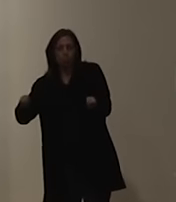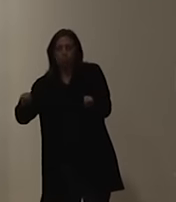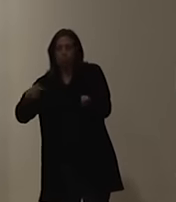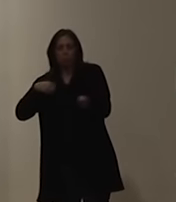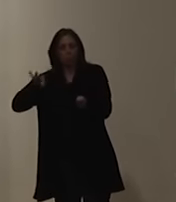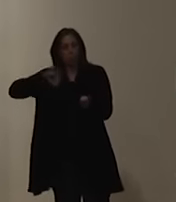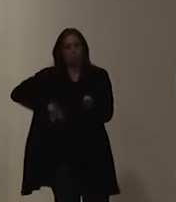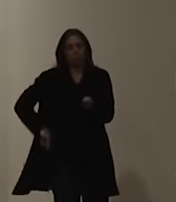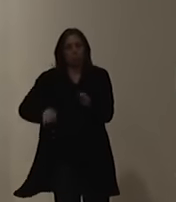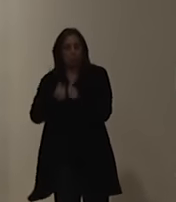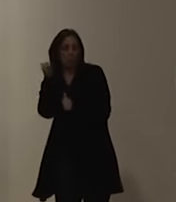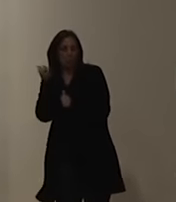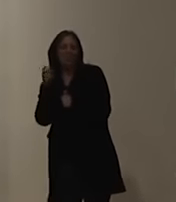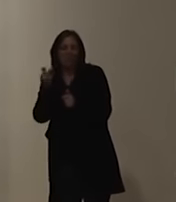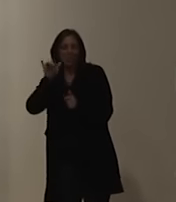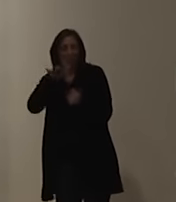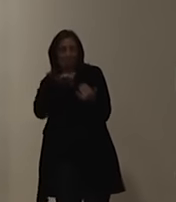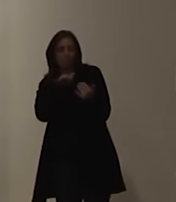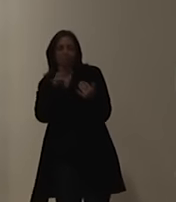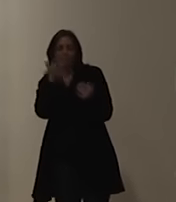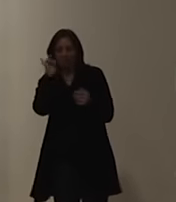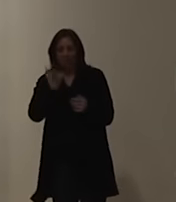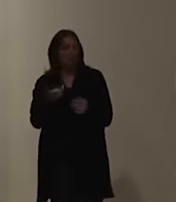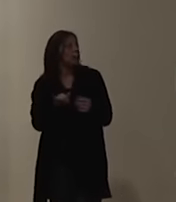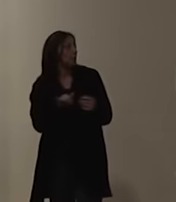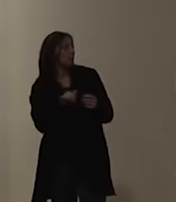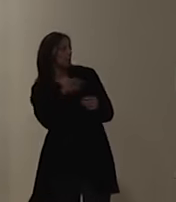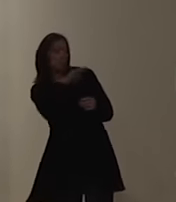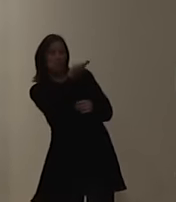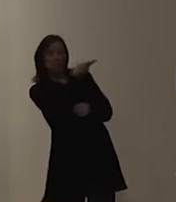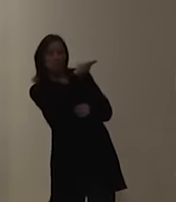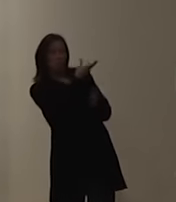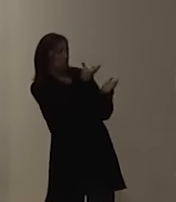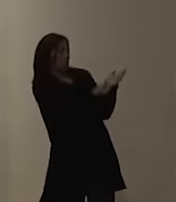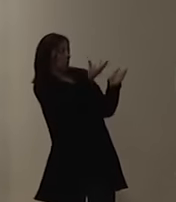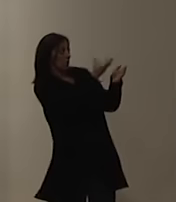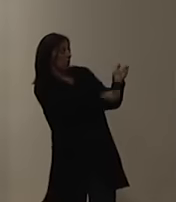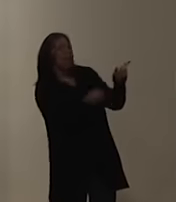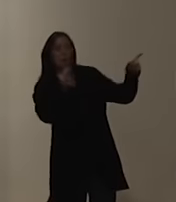perished, Martin is in the middle. Is that a TV show?